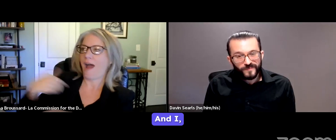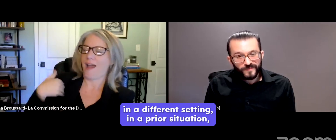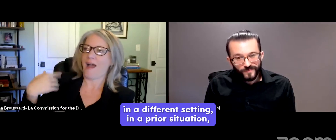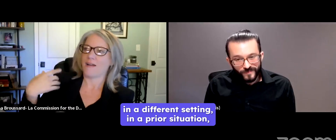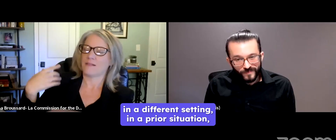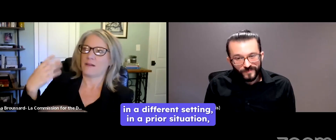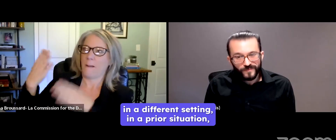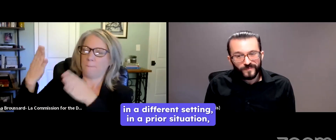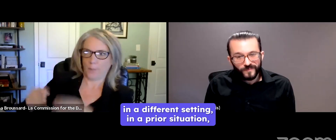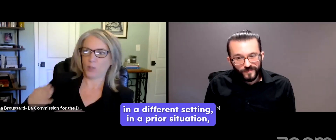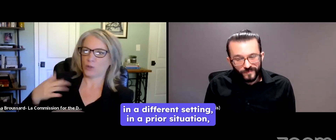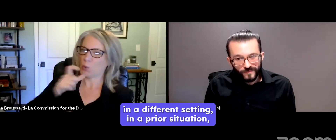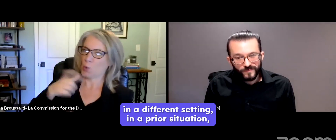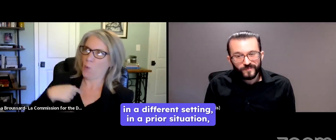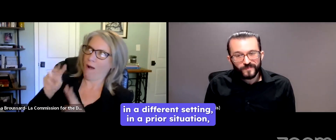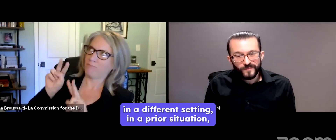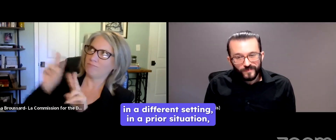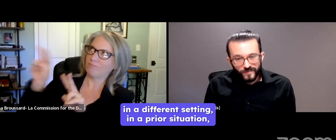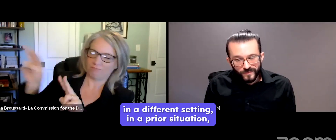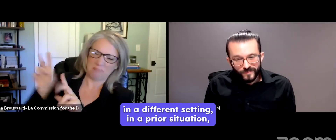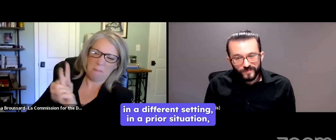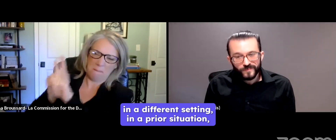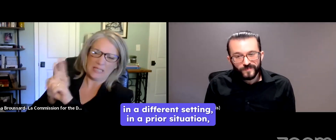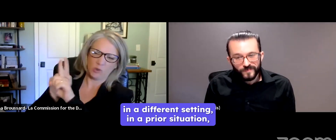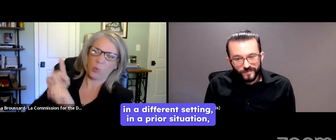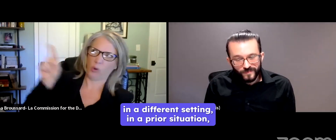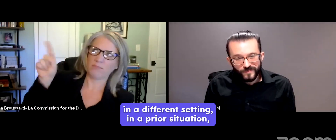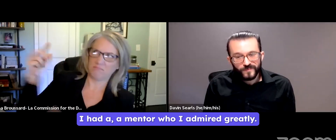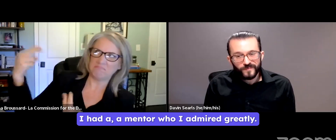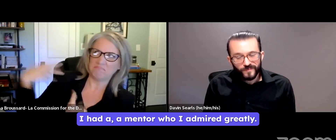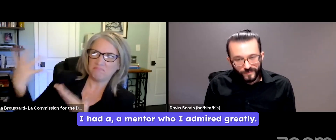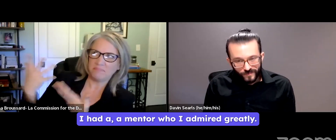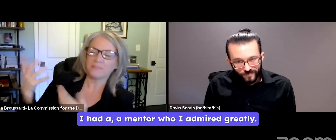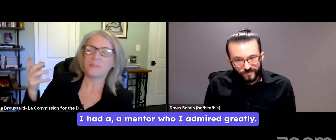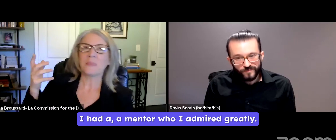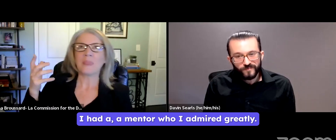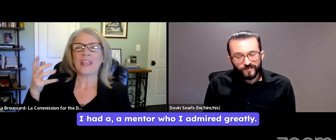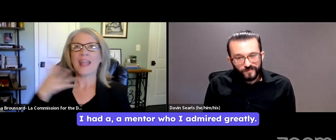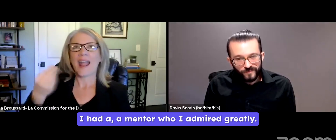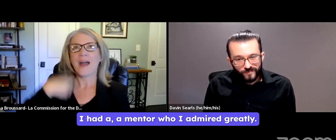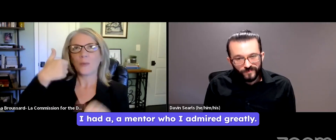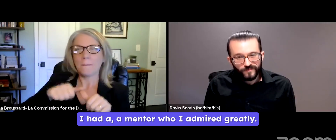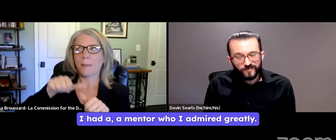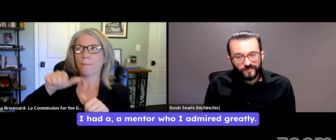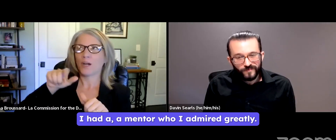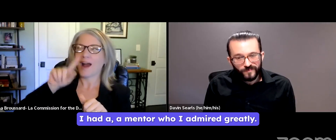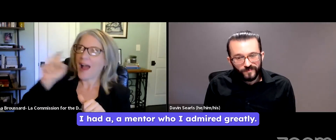in a different setting, in a prior situation, I had a mentor who I admired